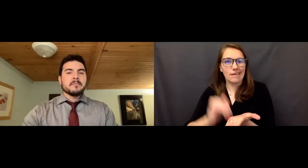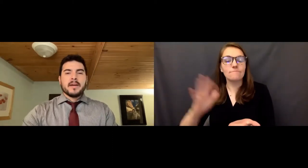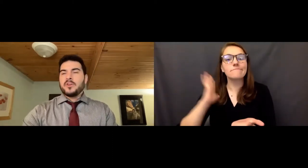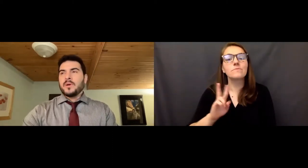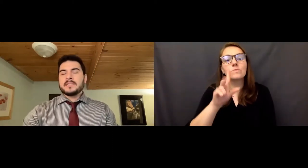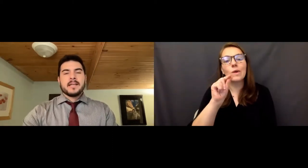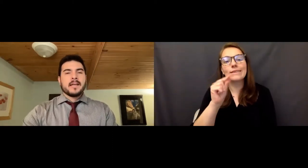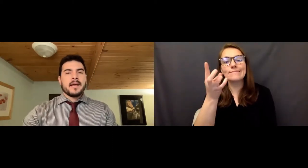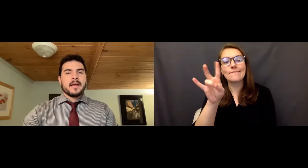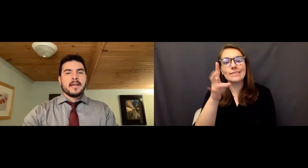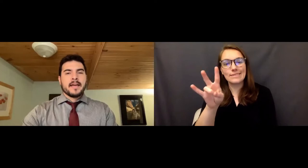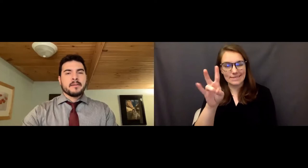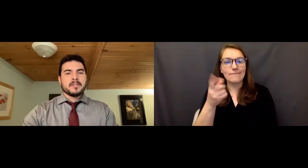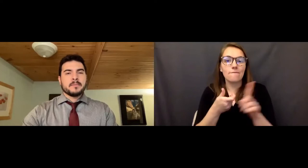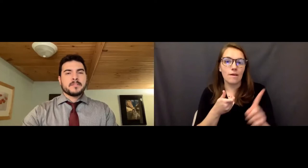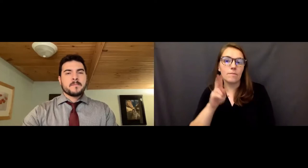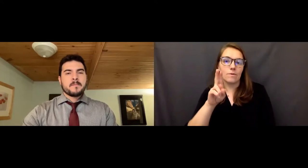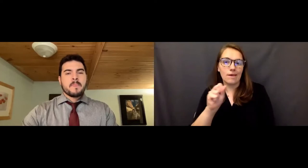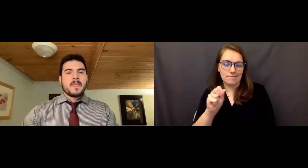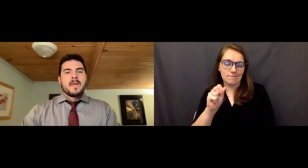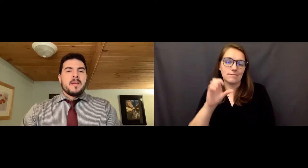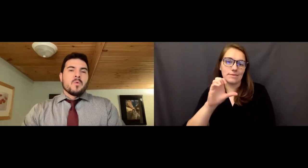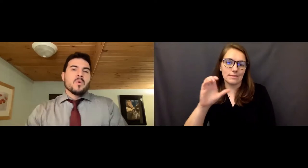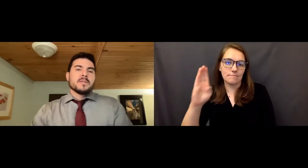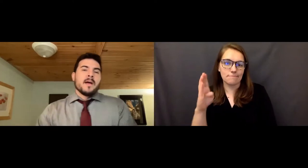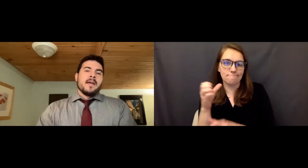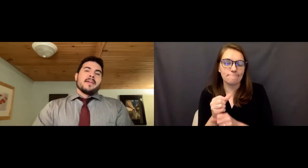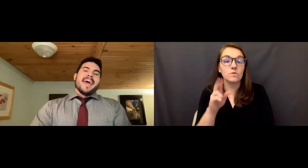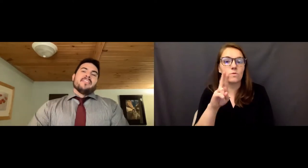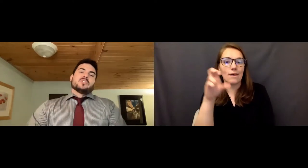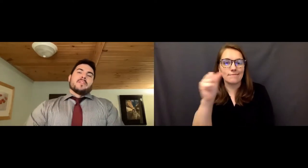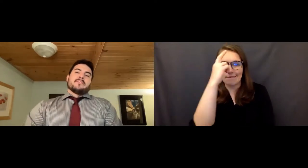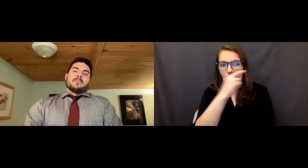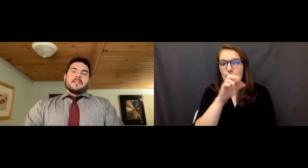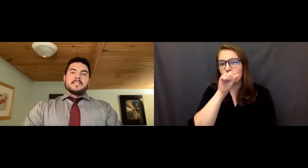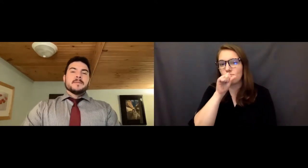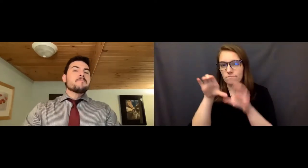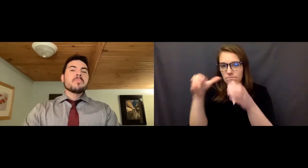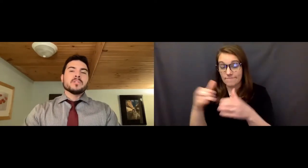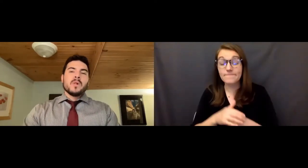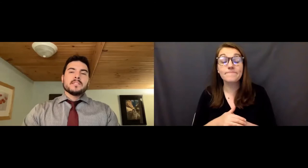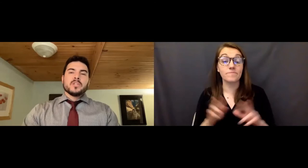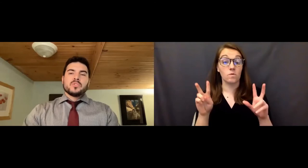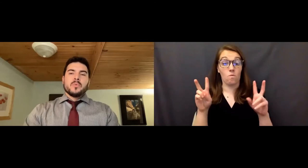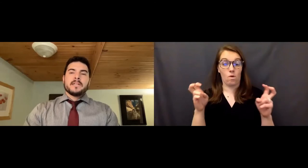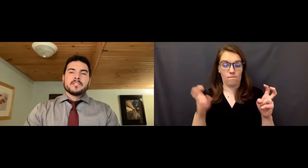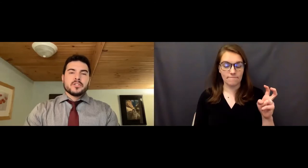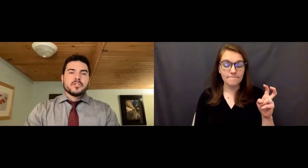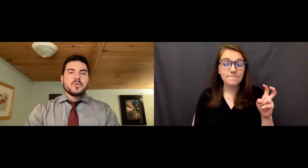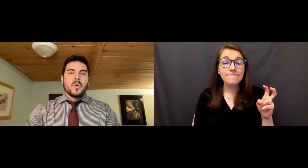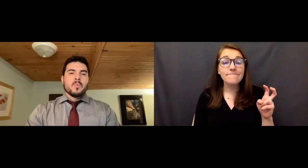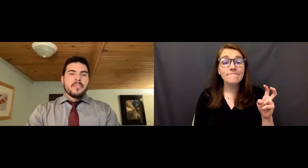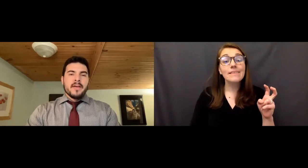2017 by the U.S. Catholic bishops. Quote, Catholics with disabilities, as well as those who